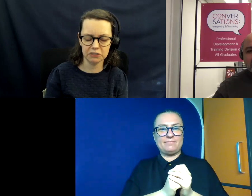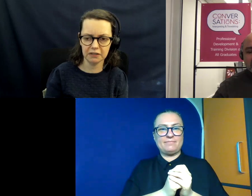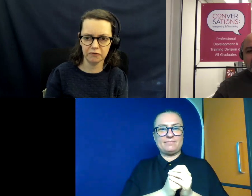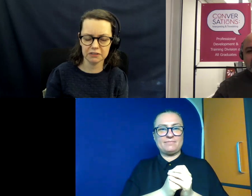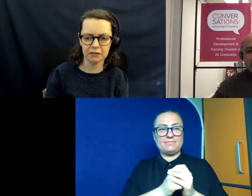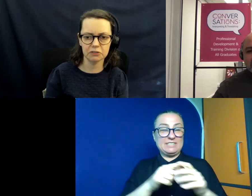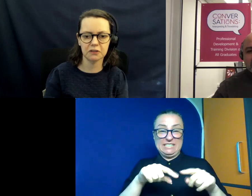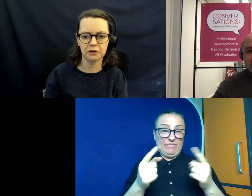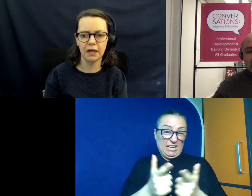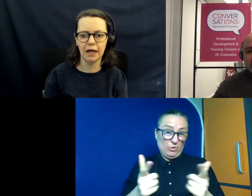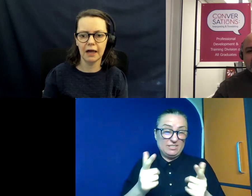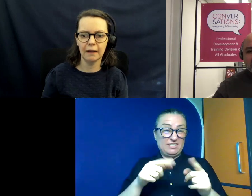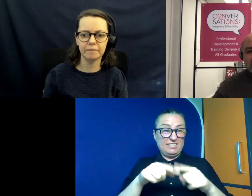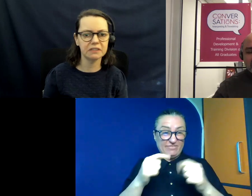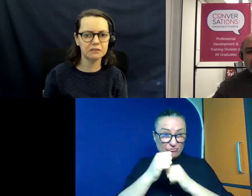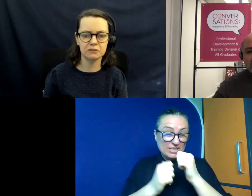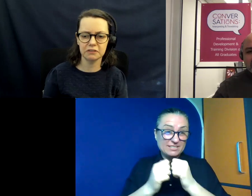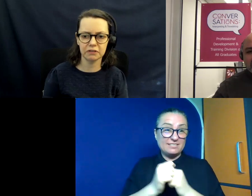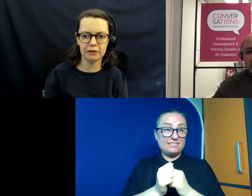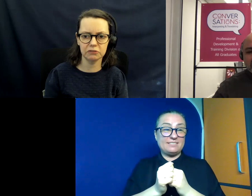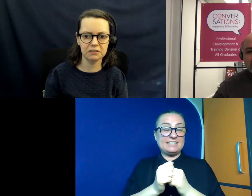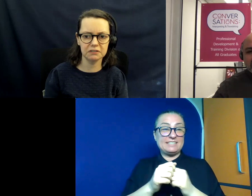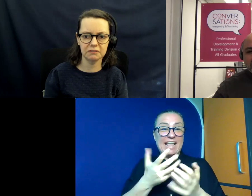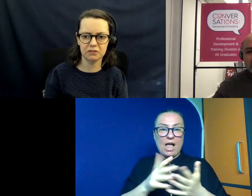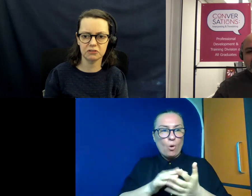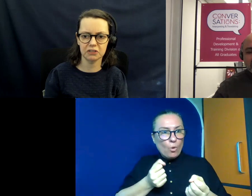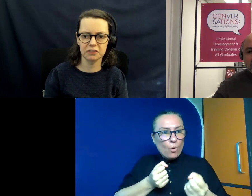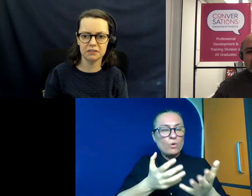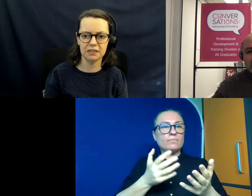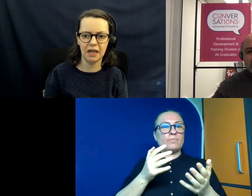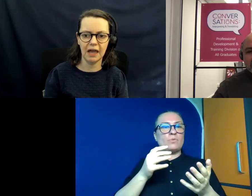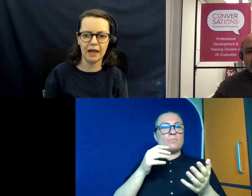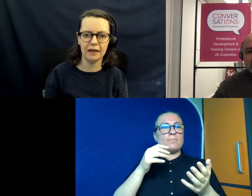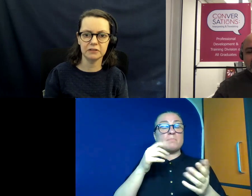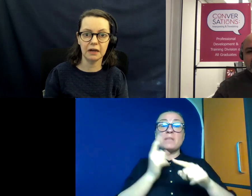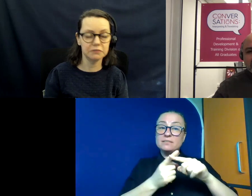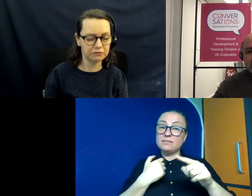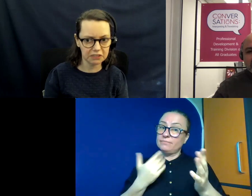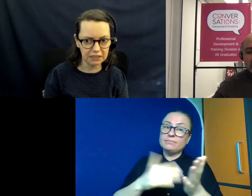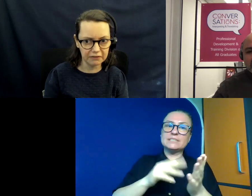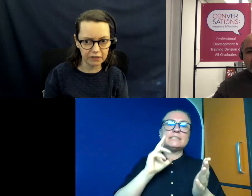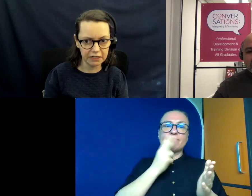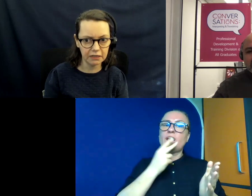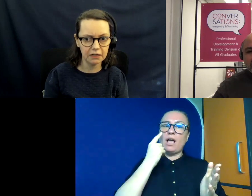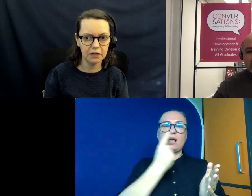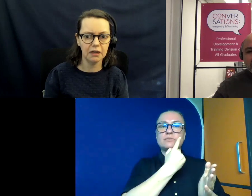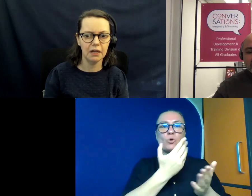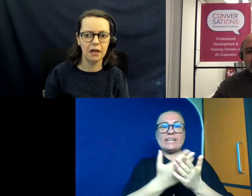language in their first language. So it's two different languages, different structures, and different